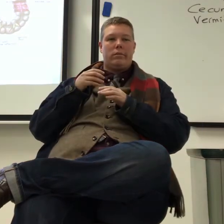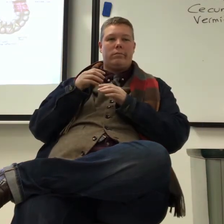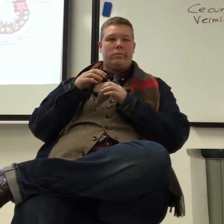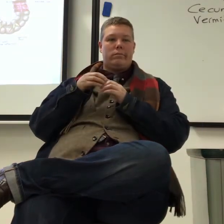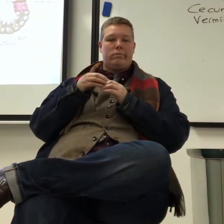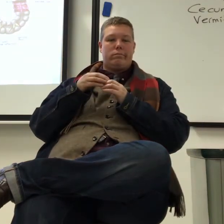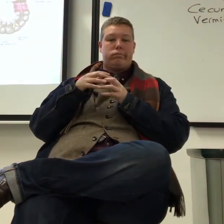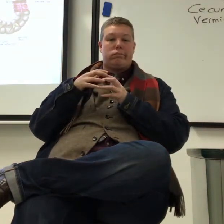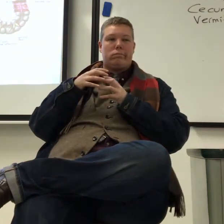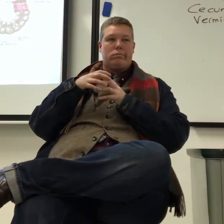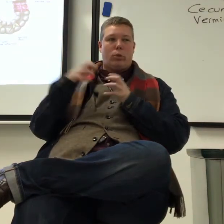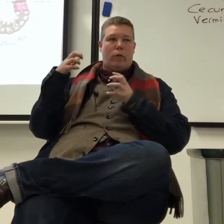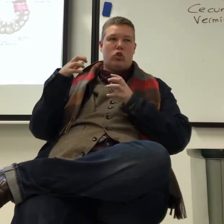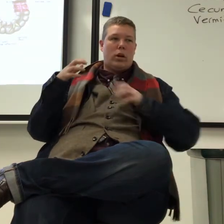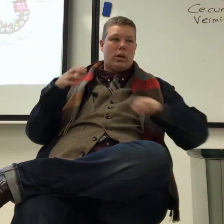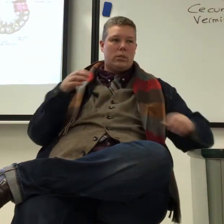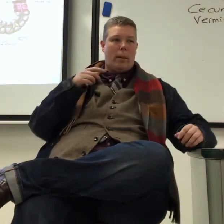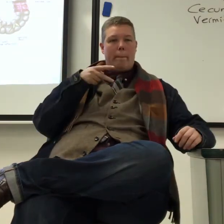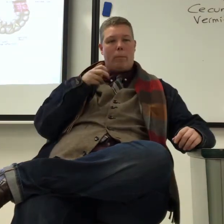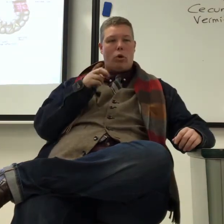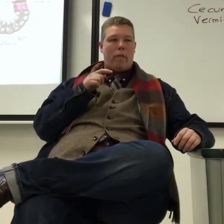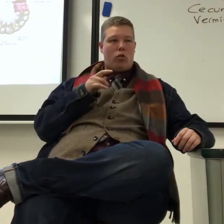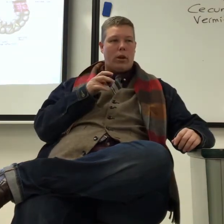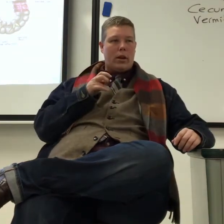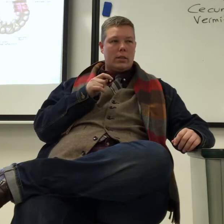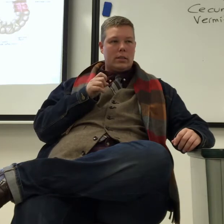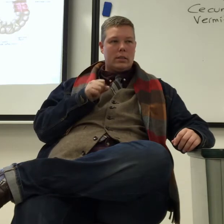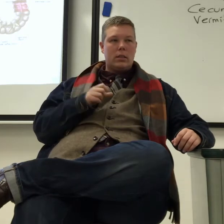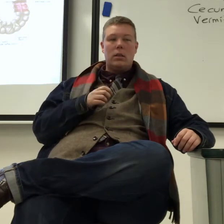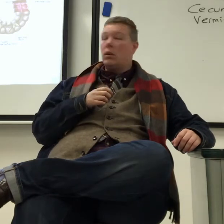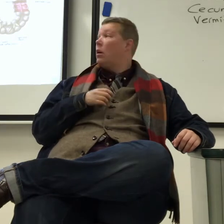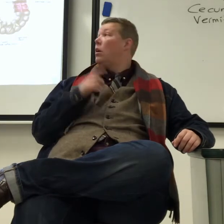Okay, well, from the vermiform appendix,